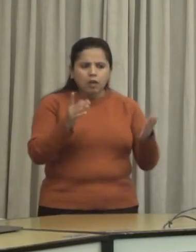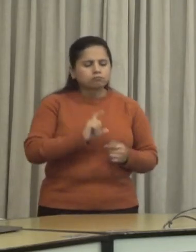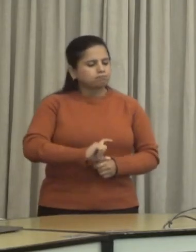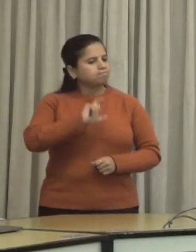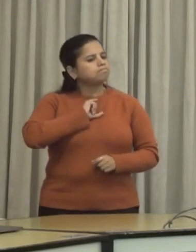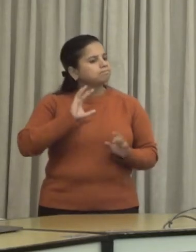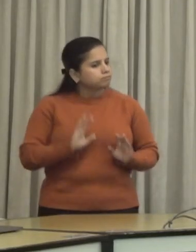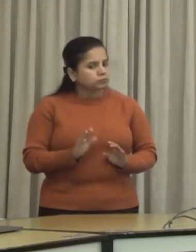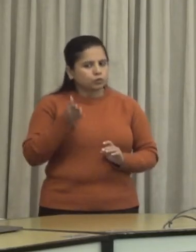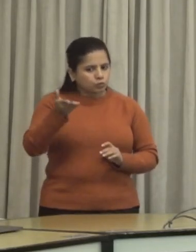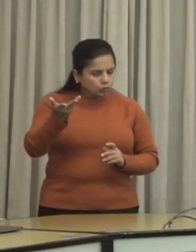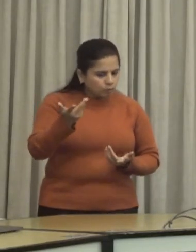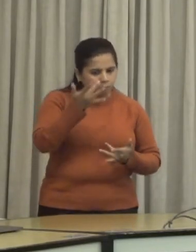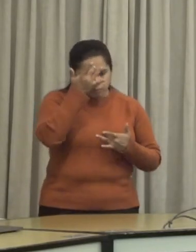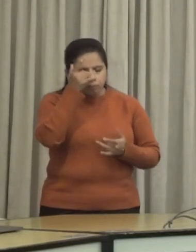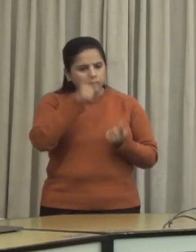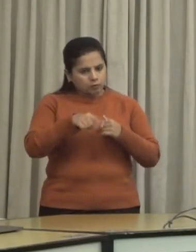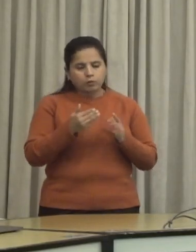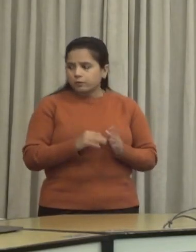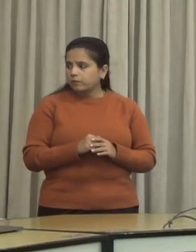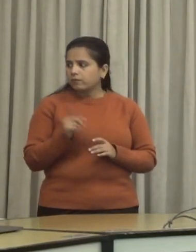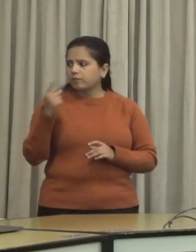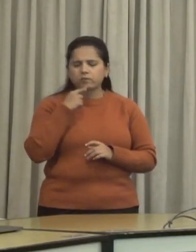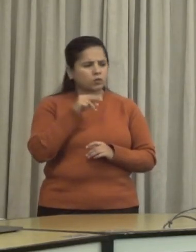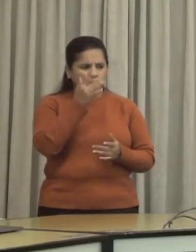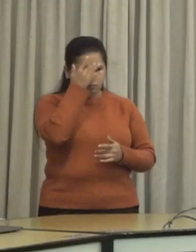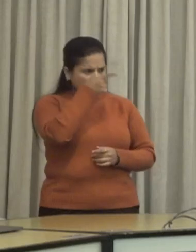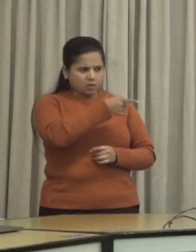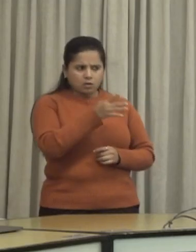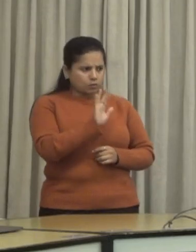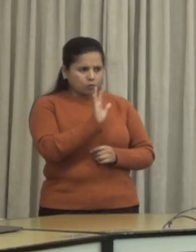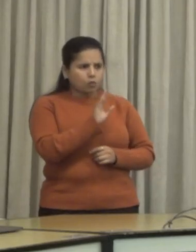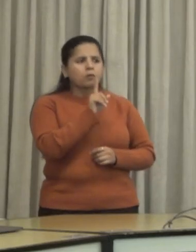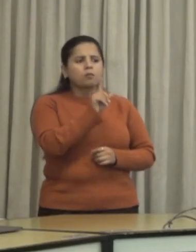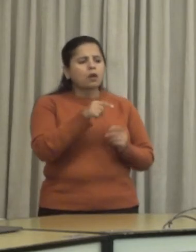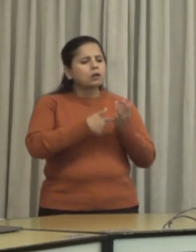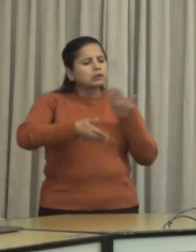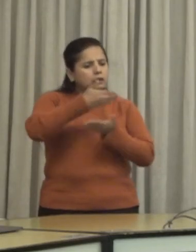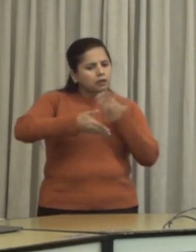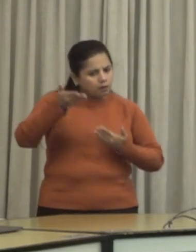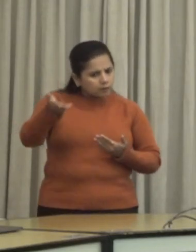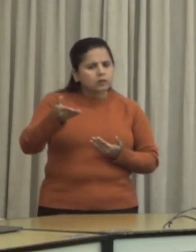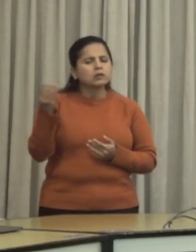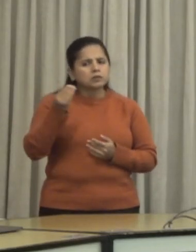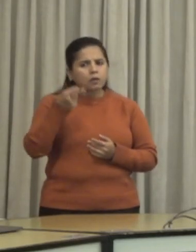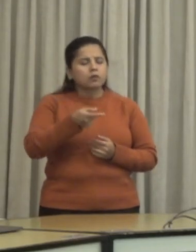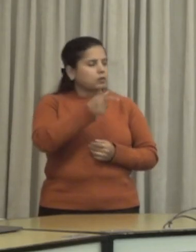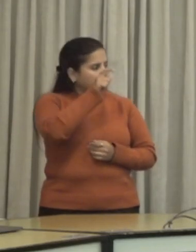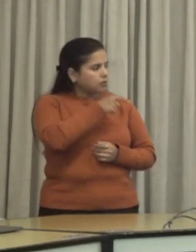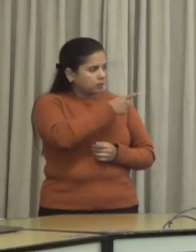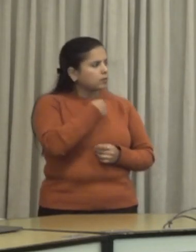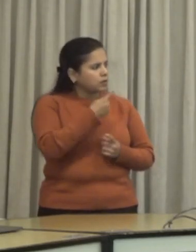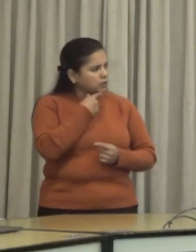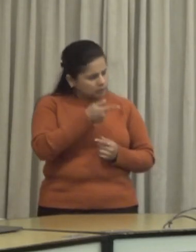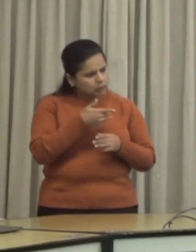confidence between you and patient. Ma'am, it's not about the patient, it's about the relatives actually. Sometimes the patient... I'm